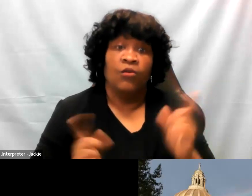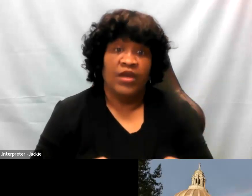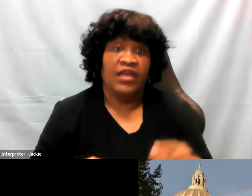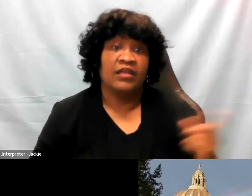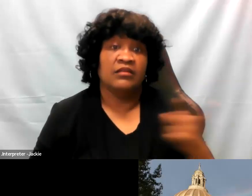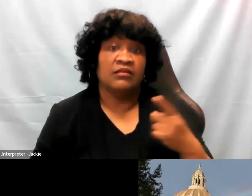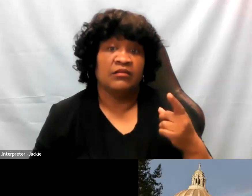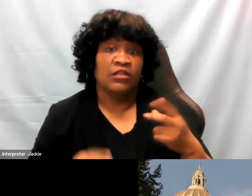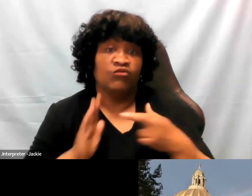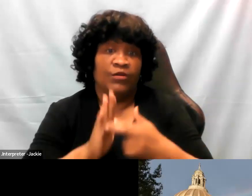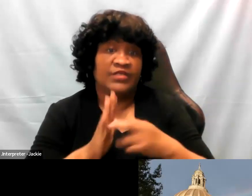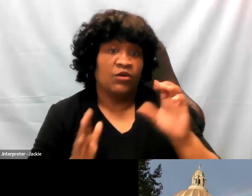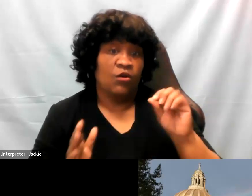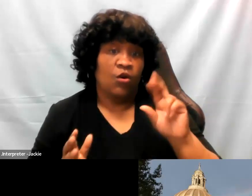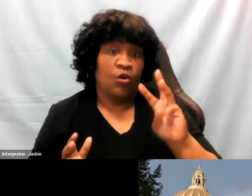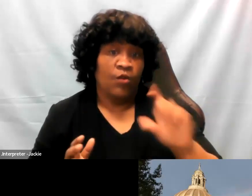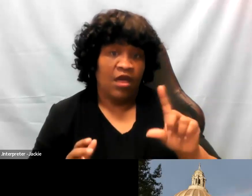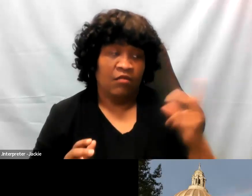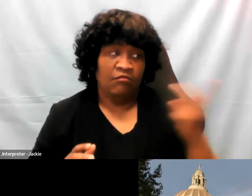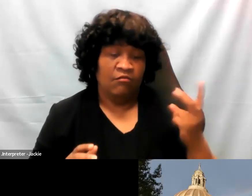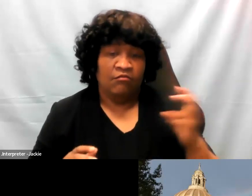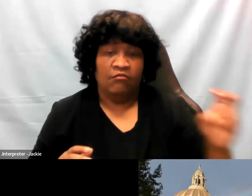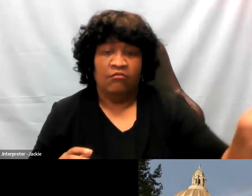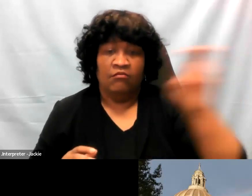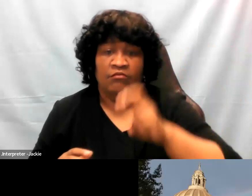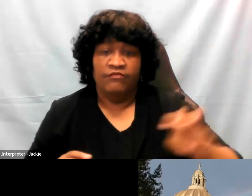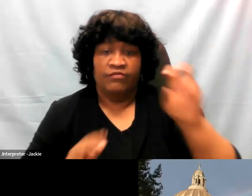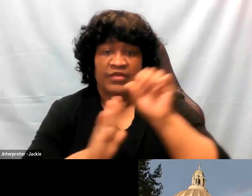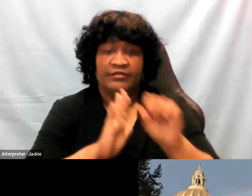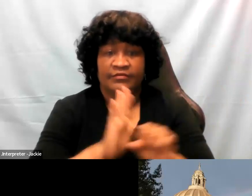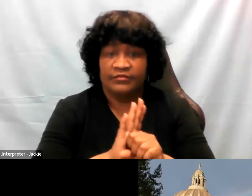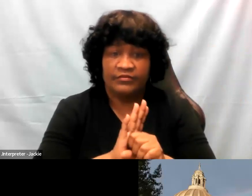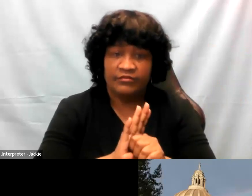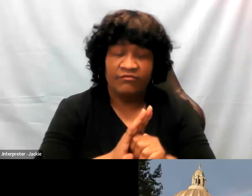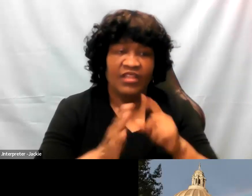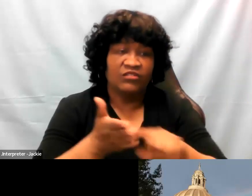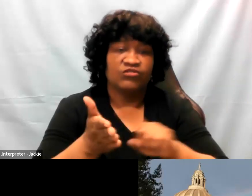tour around the state to check out facilities. And what we had found there is that